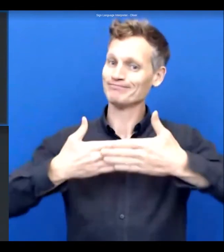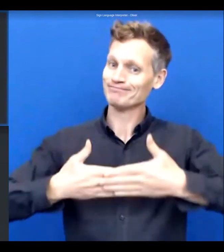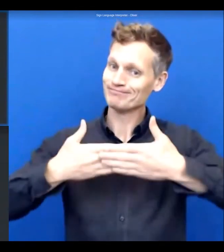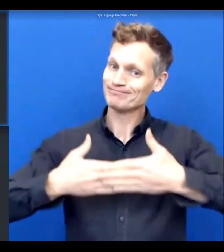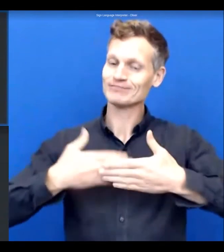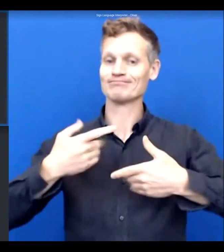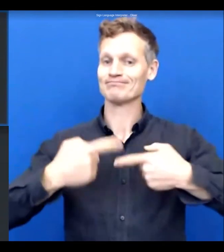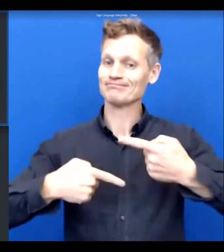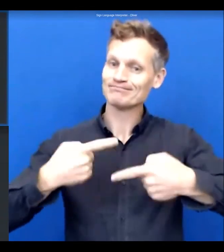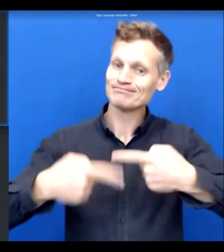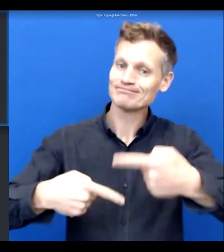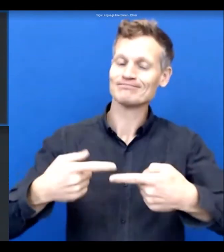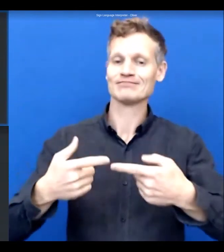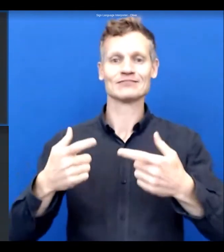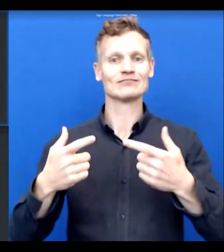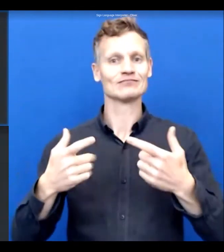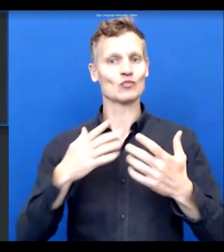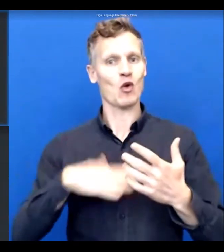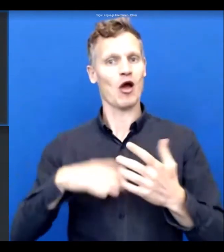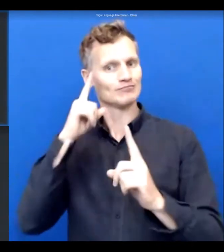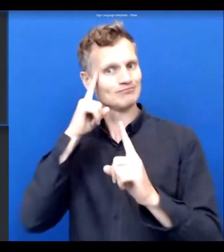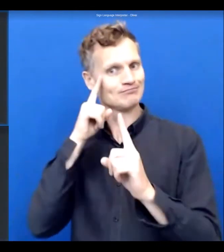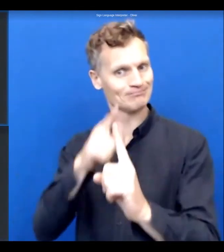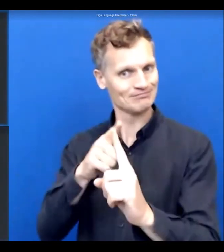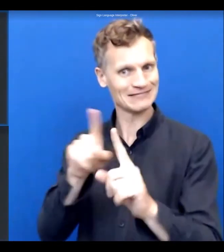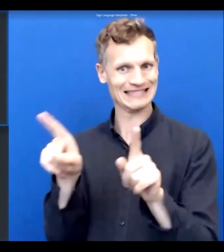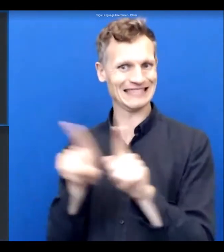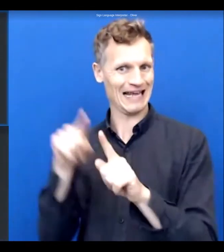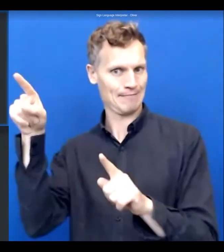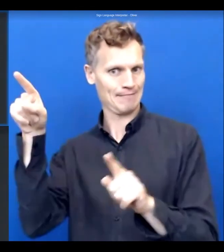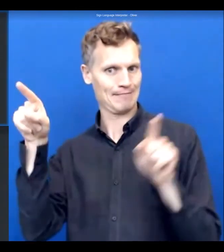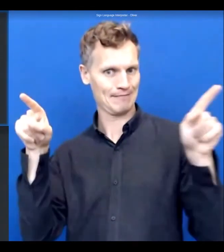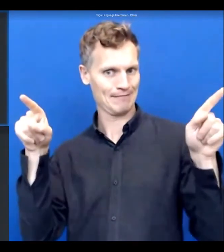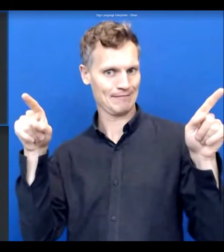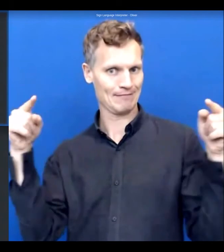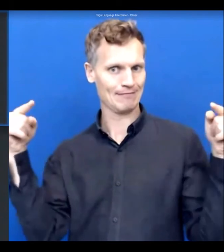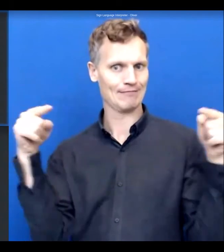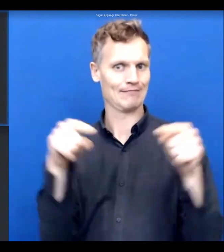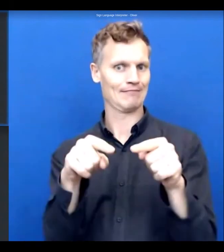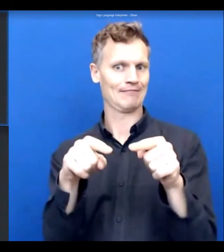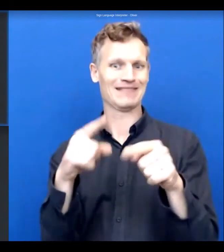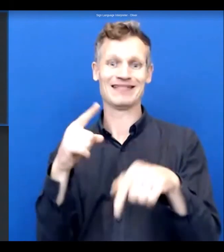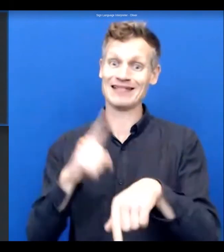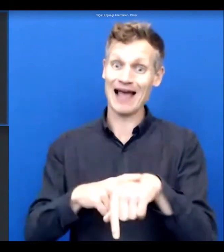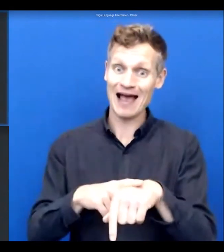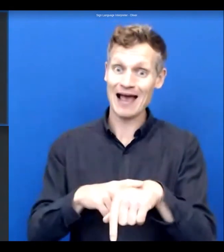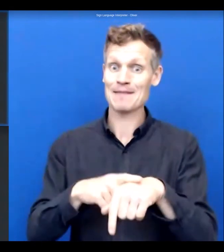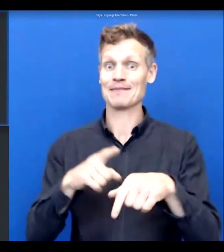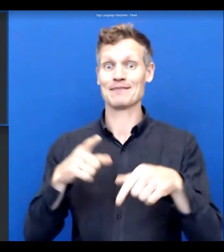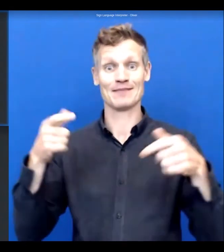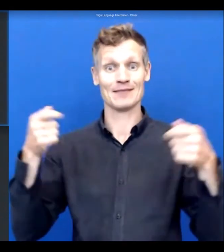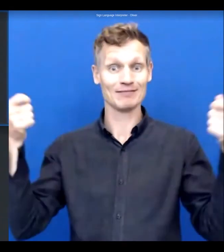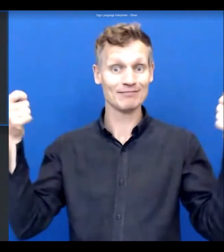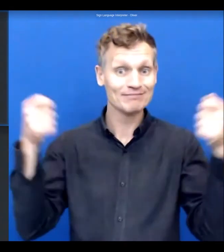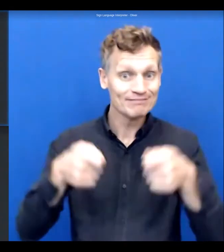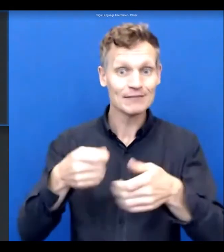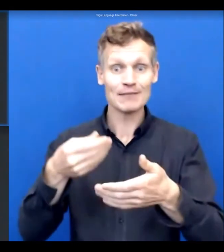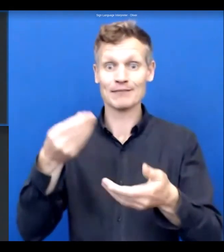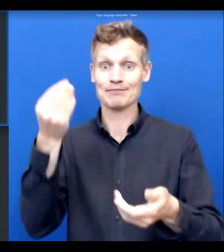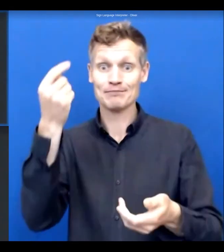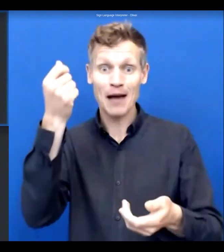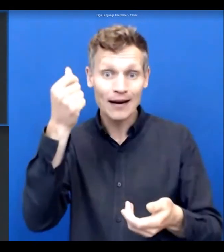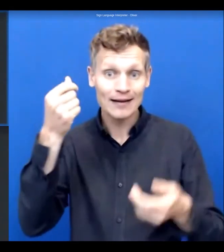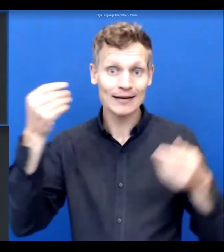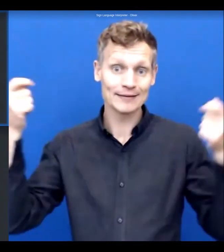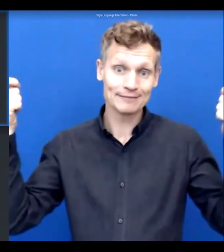shared goals and objectives, contributing time, money, expertise, and other resources,